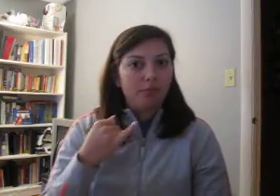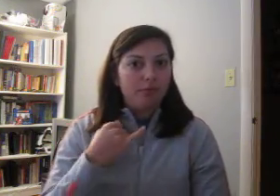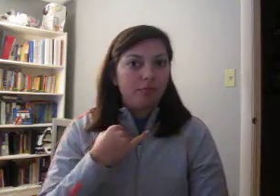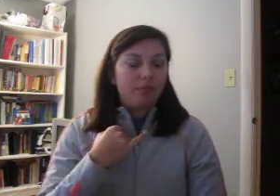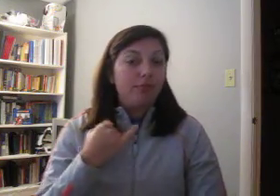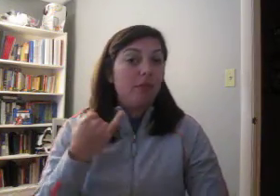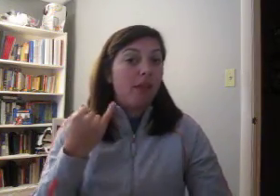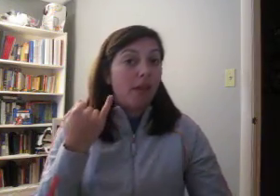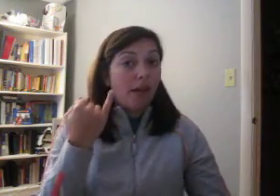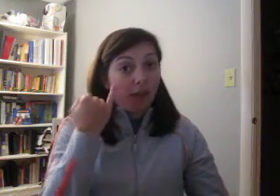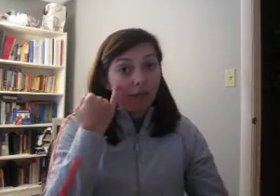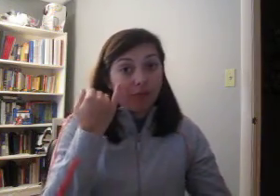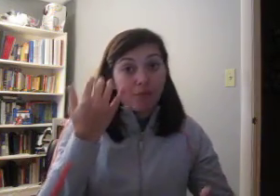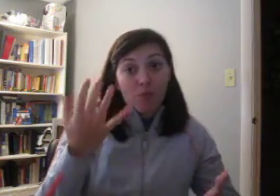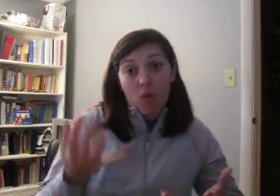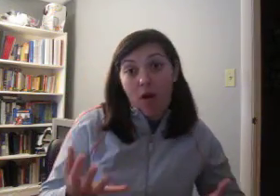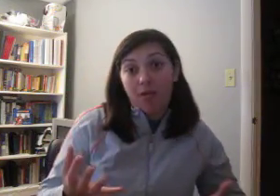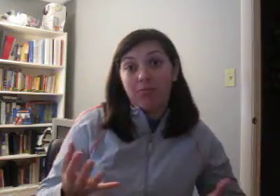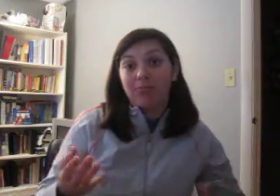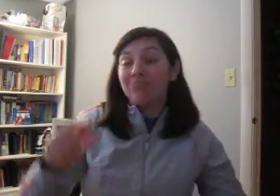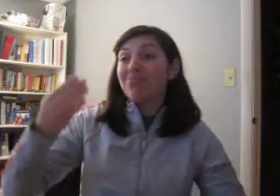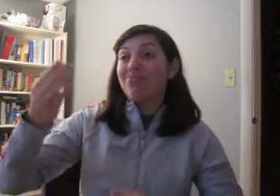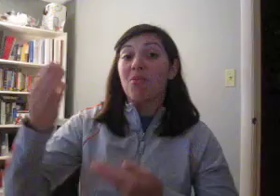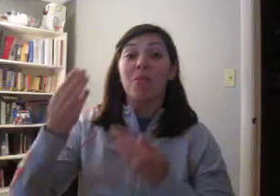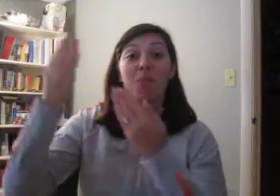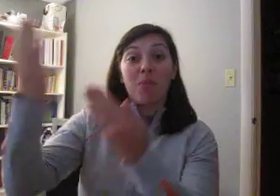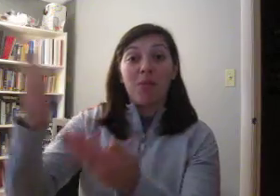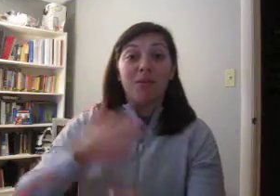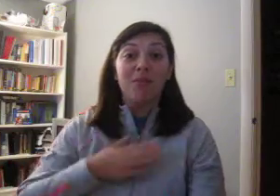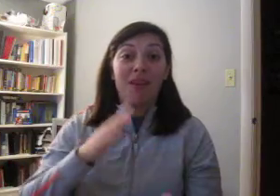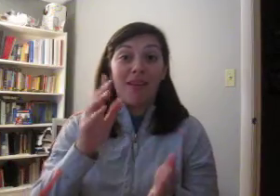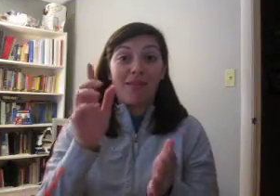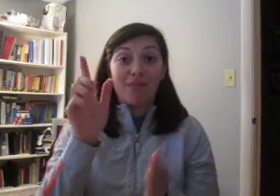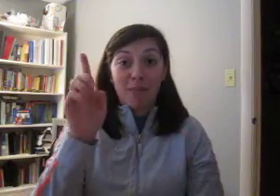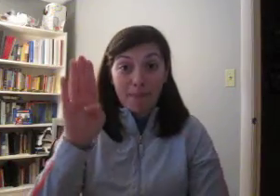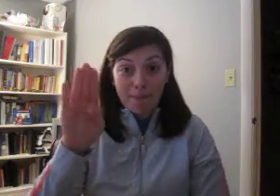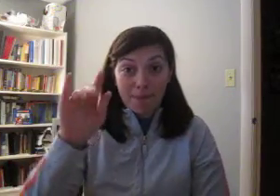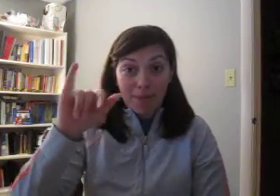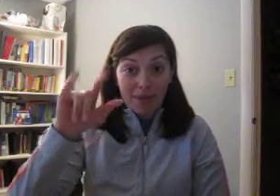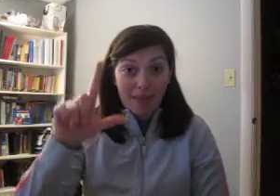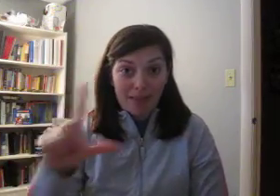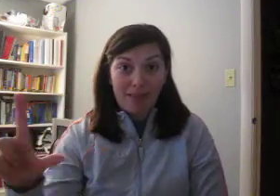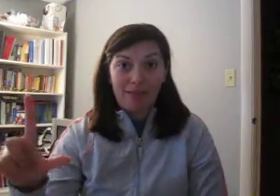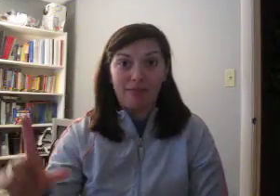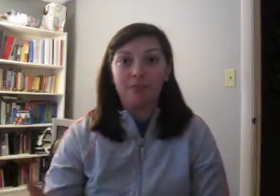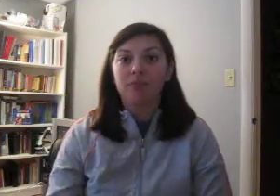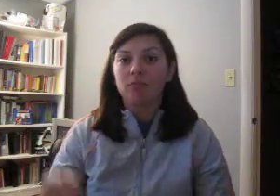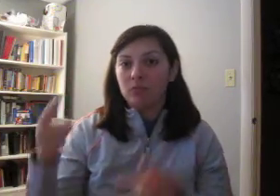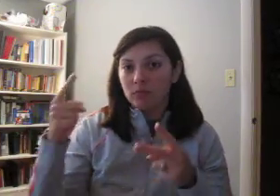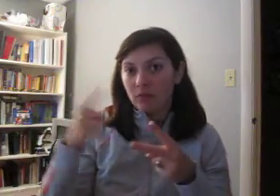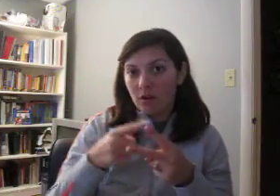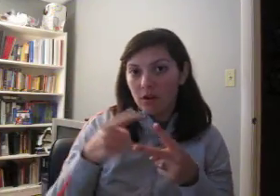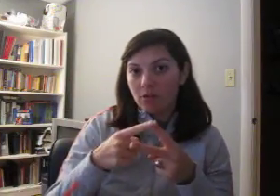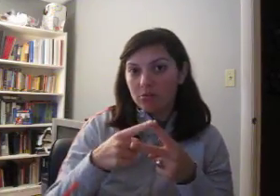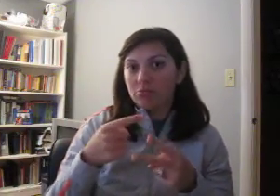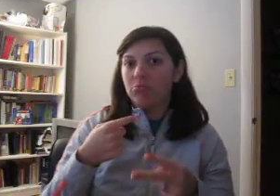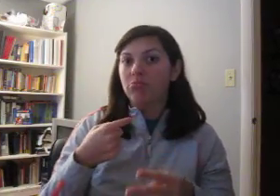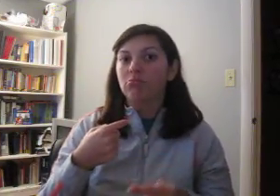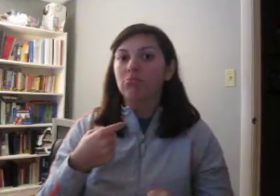do it. I could either type my bill myself and send it to the